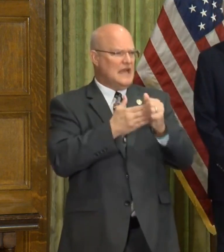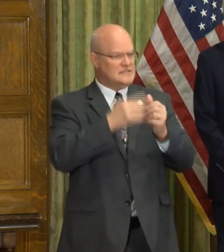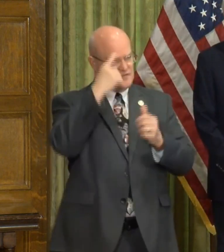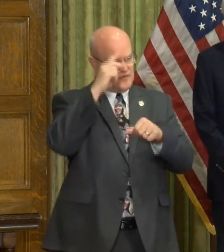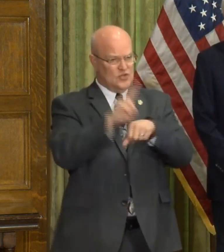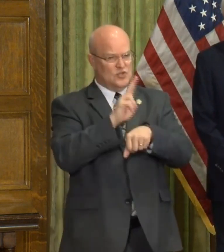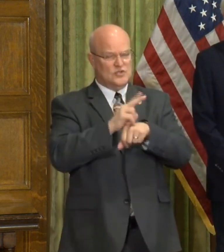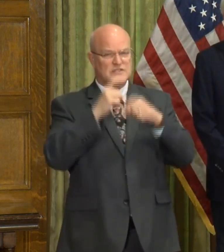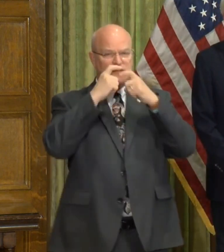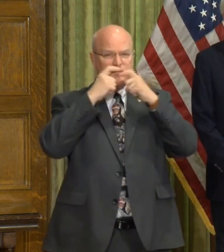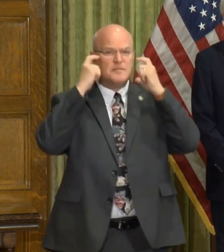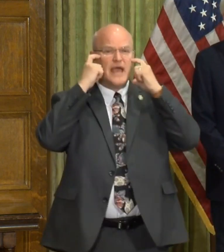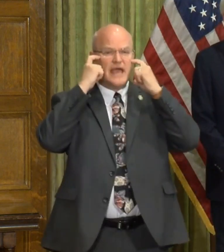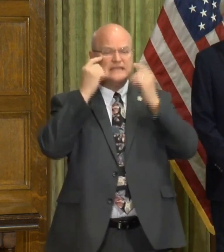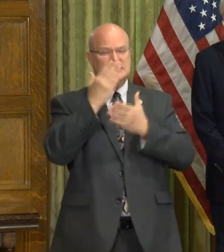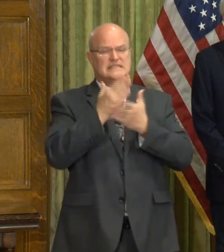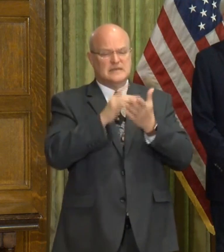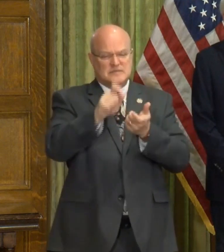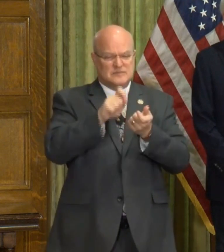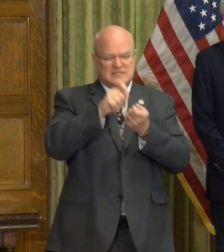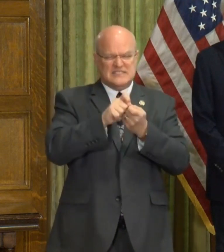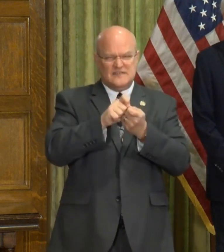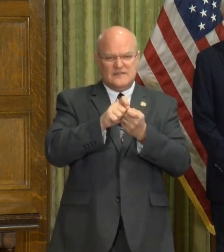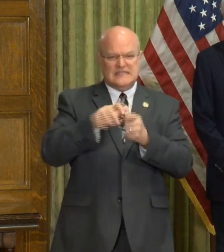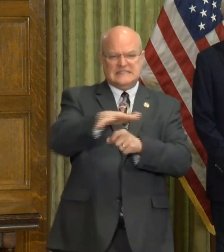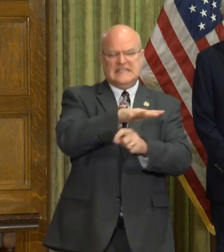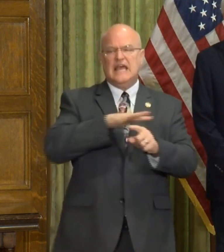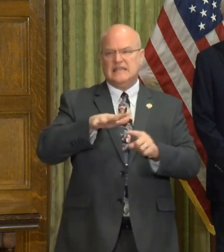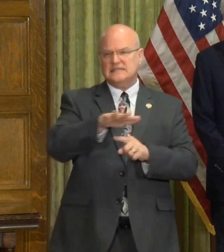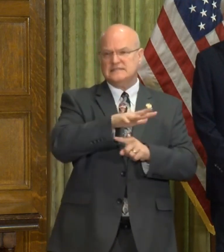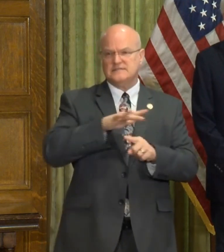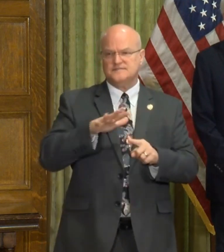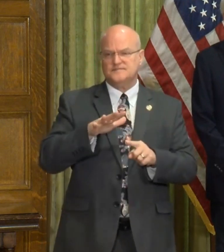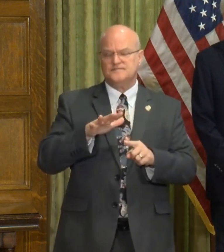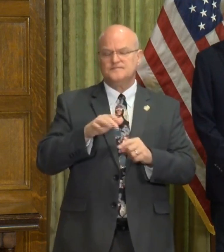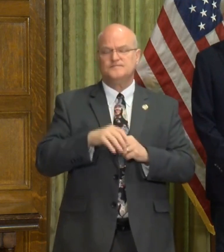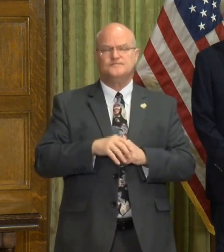give some guidance for use of masks in some specific settings